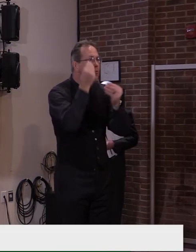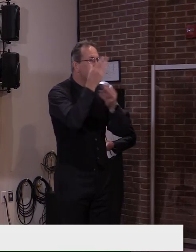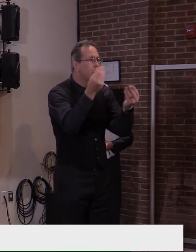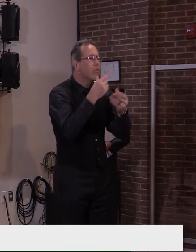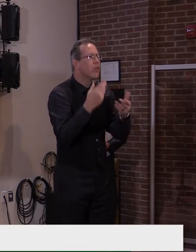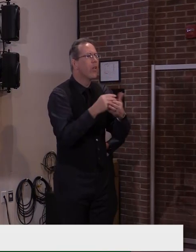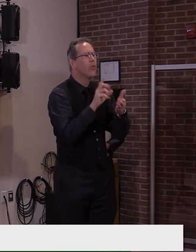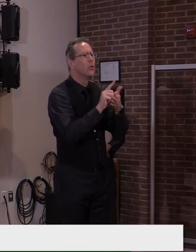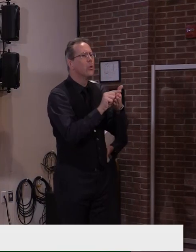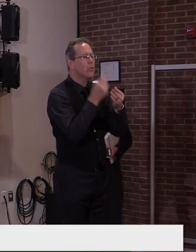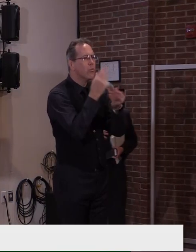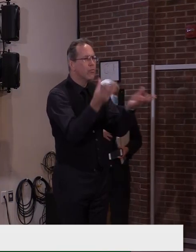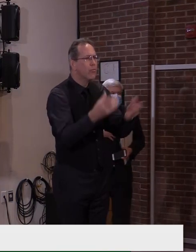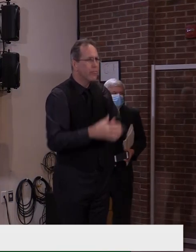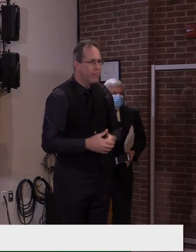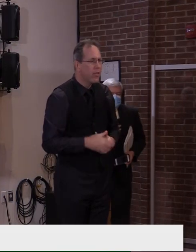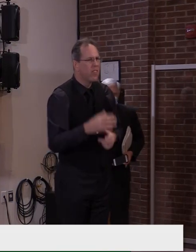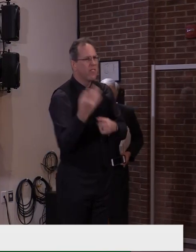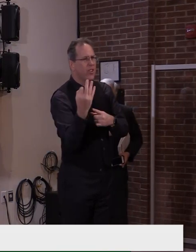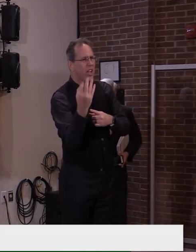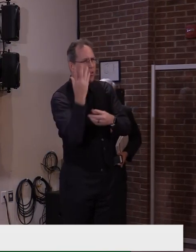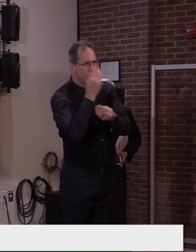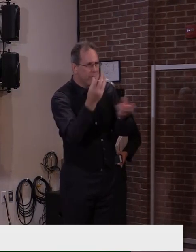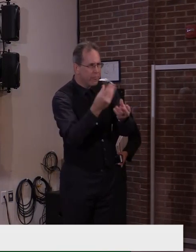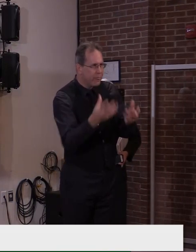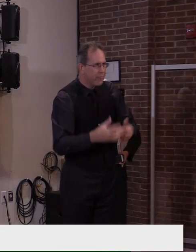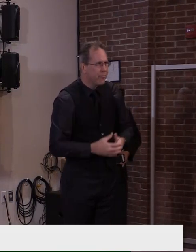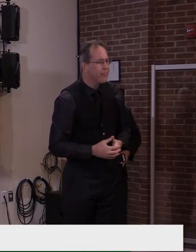any of the media has questions, obviously you know where we are